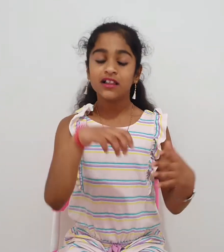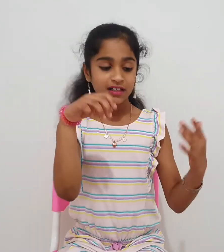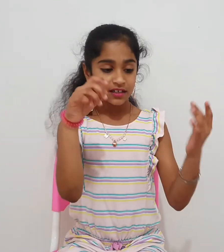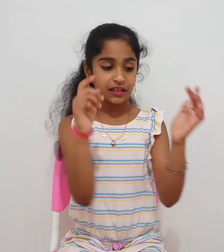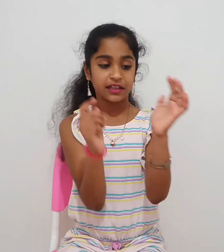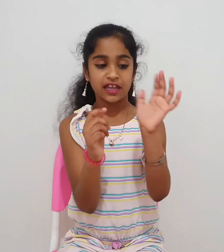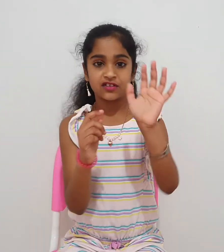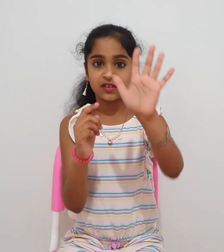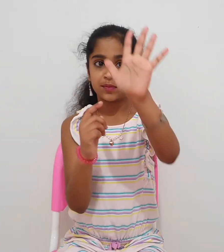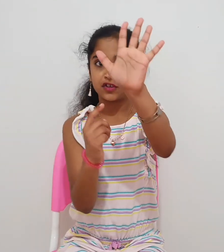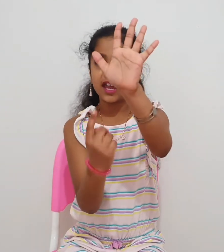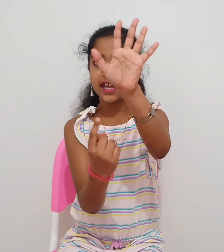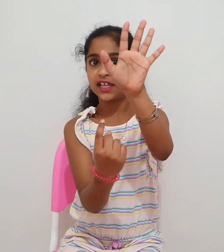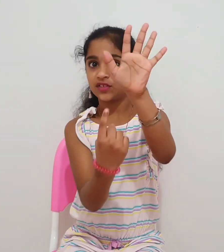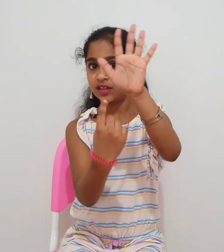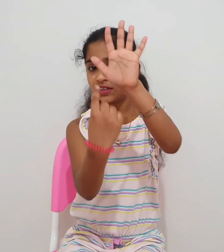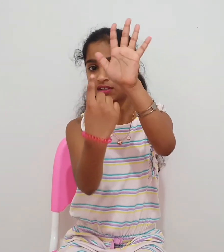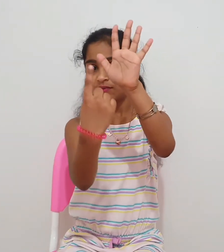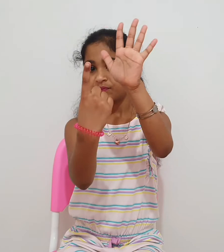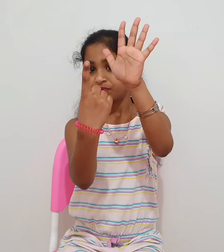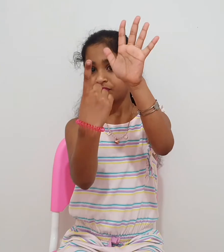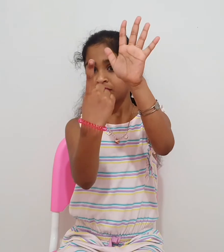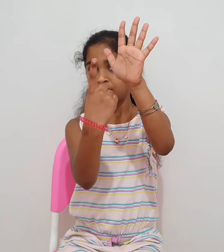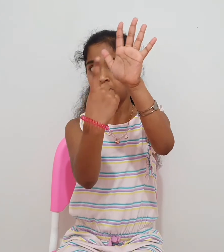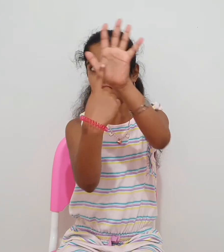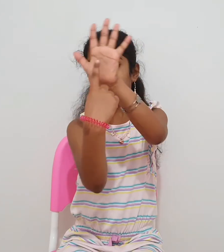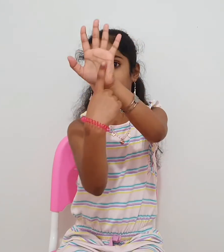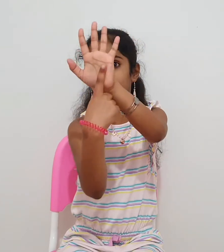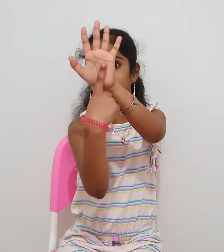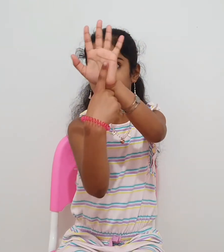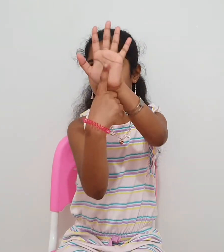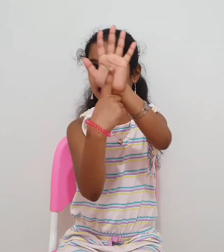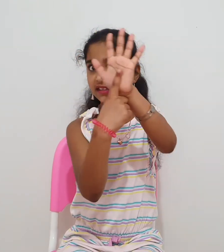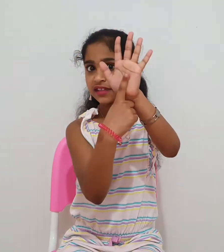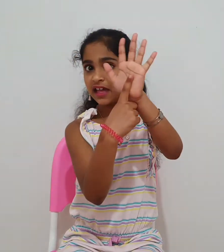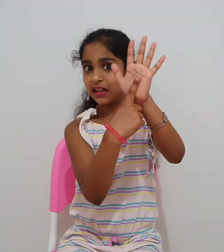is like just put your hand like this mummy finger that's L